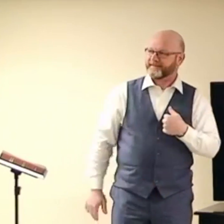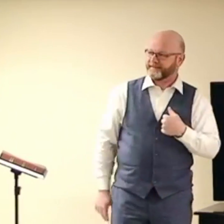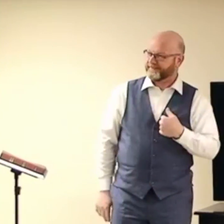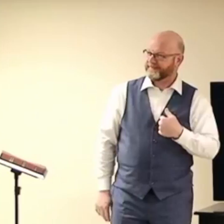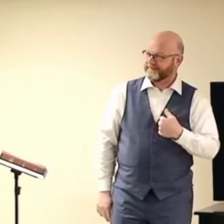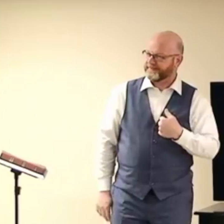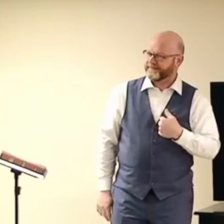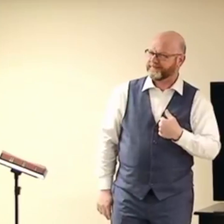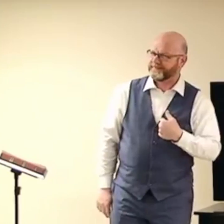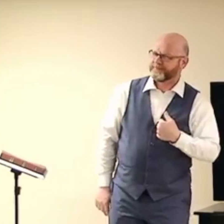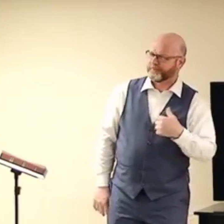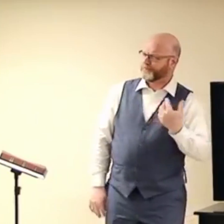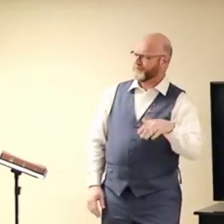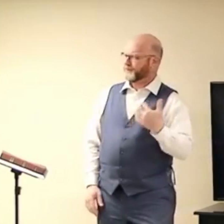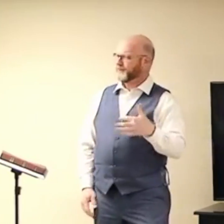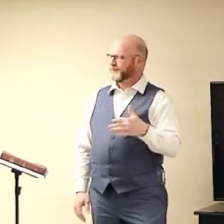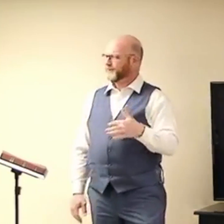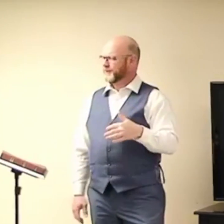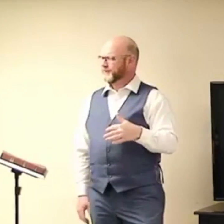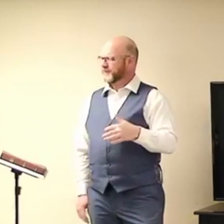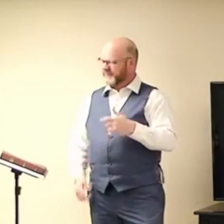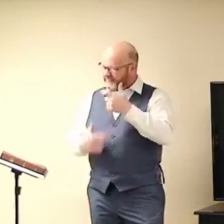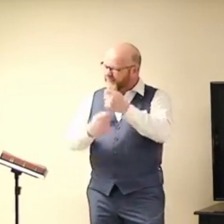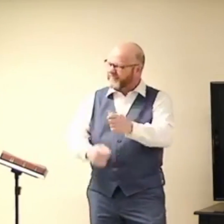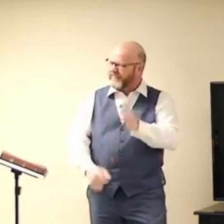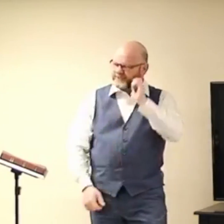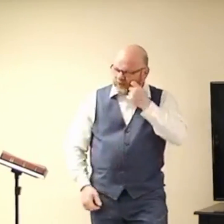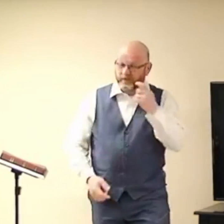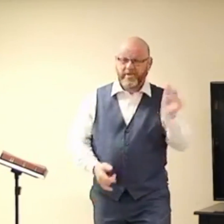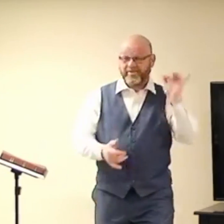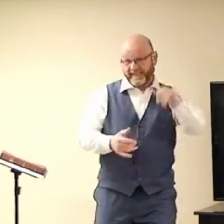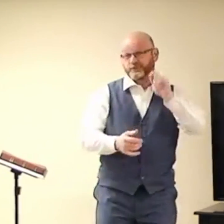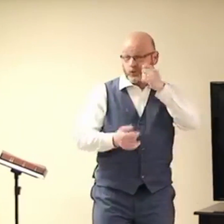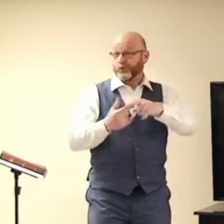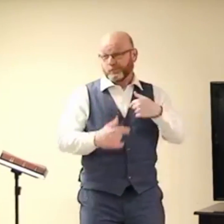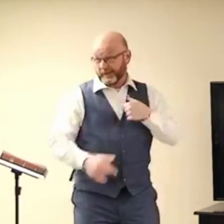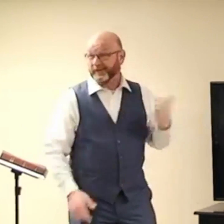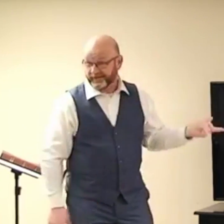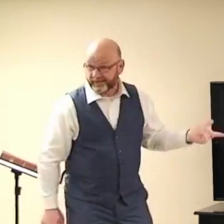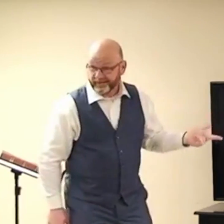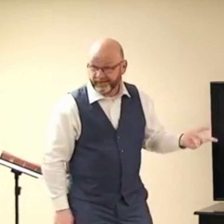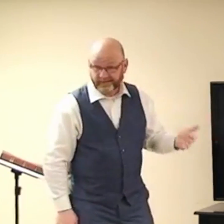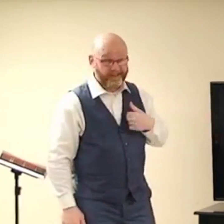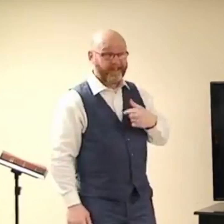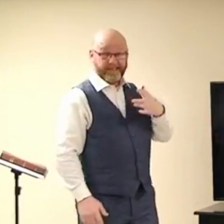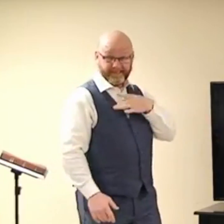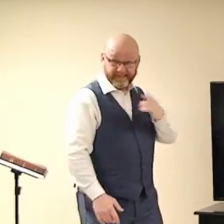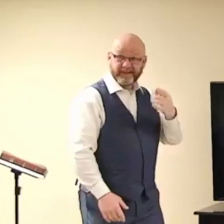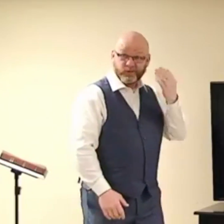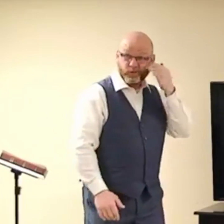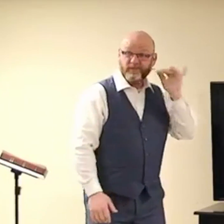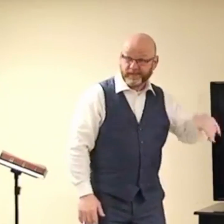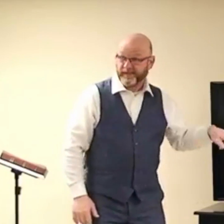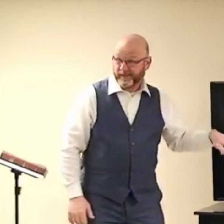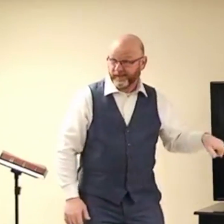He touches us in our heart, and we know to follow him. He leads us.